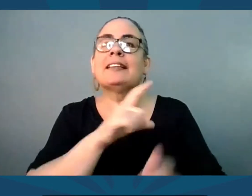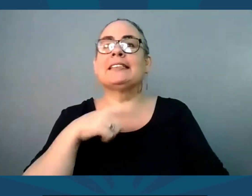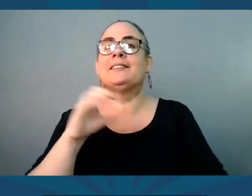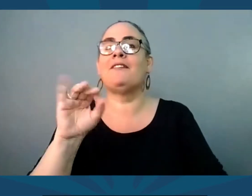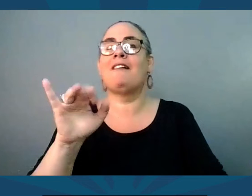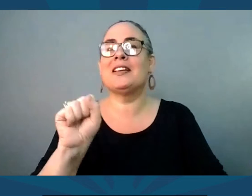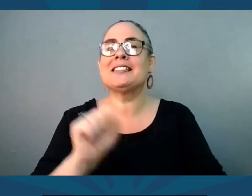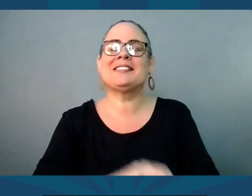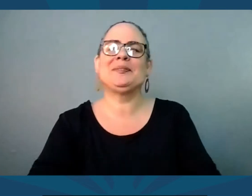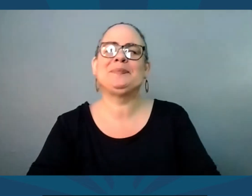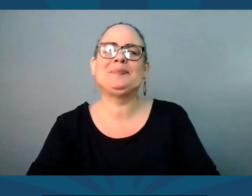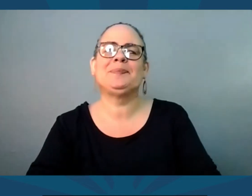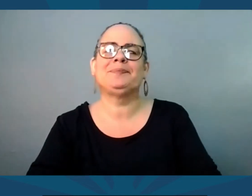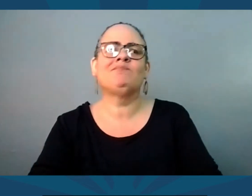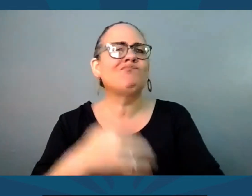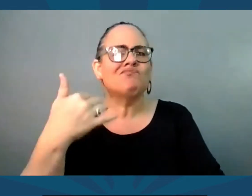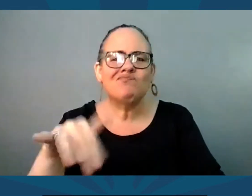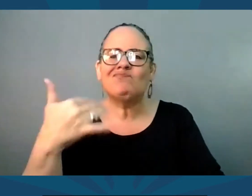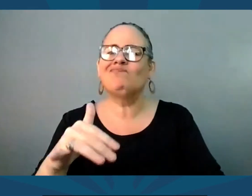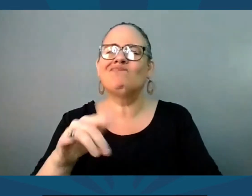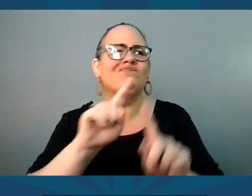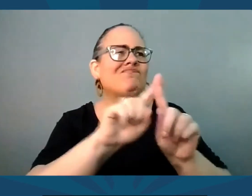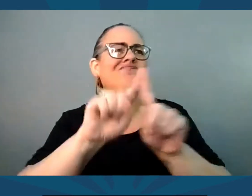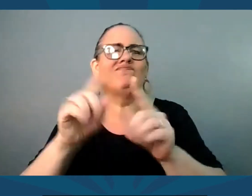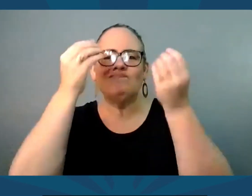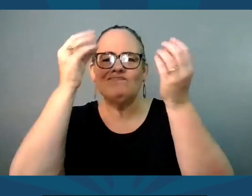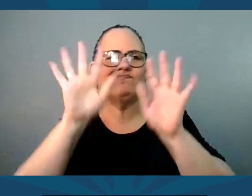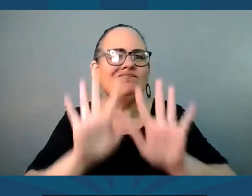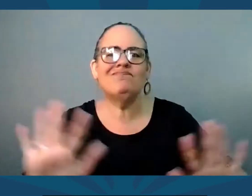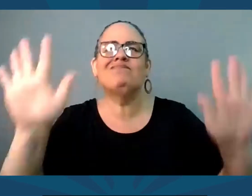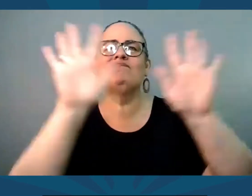candidate profiles for statewide and legislative offices.